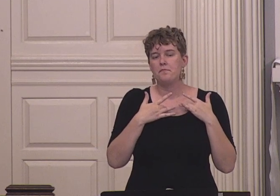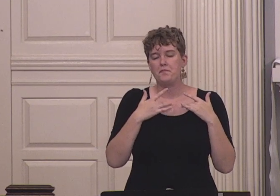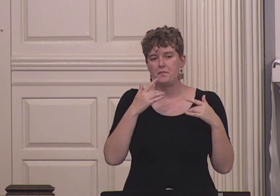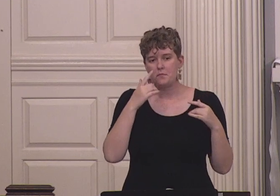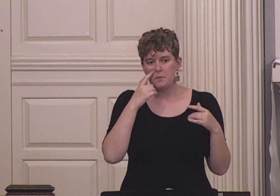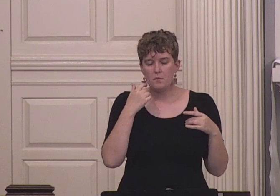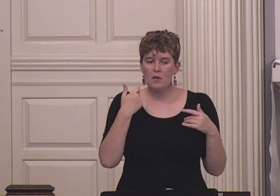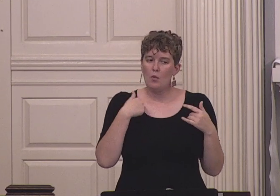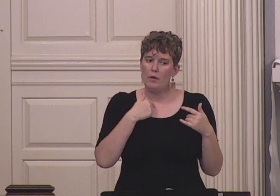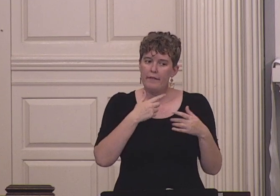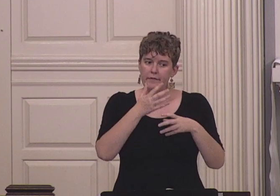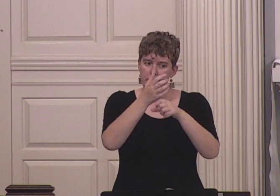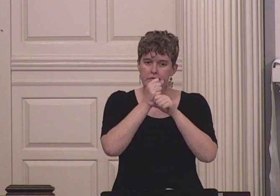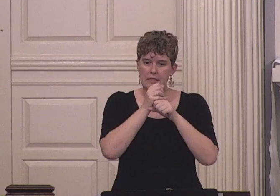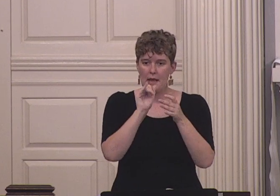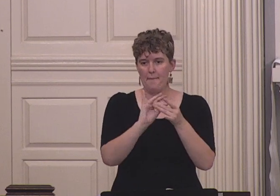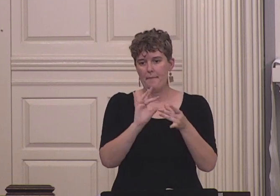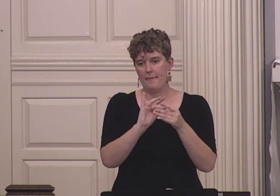gospel text.